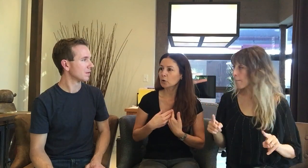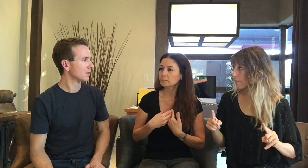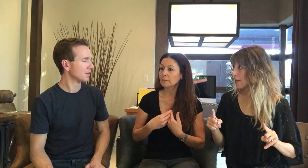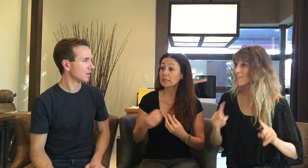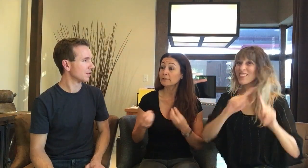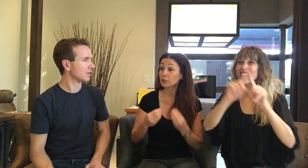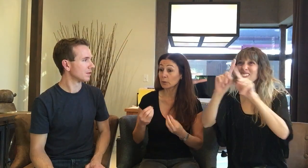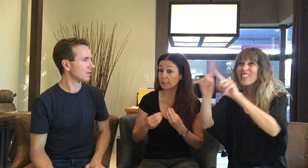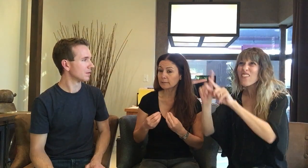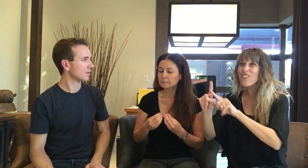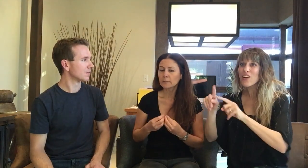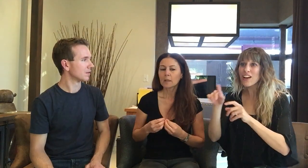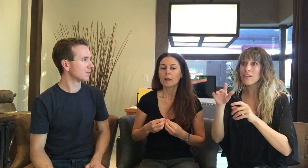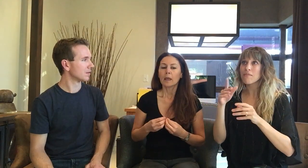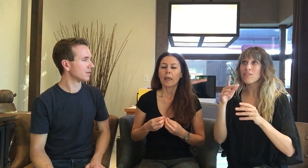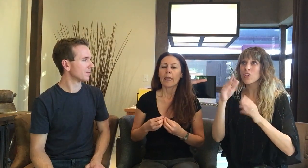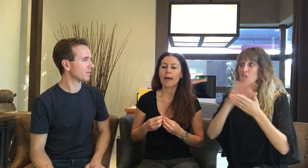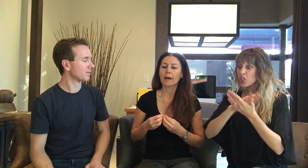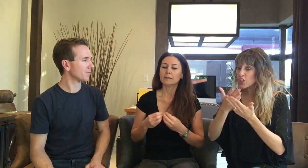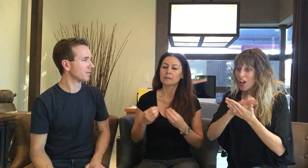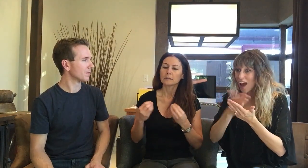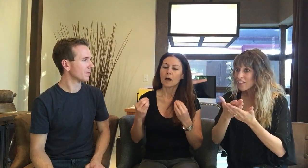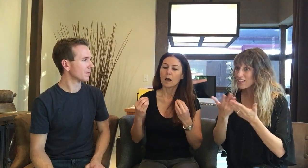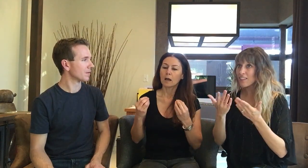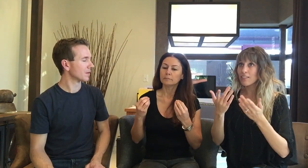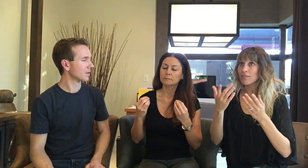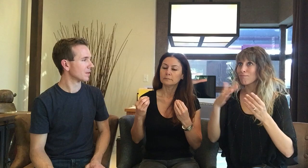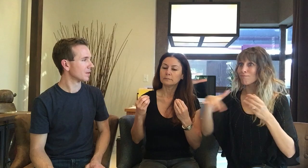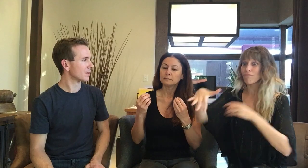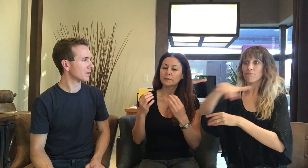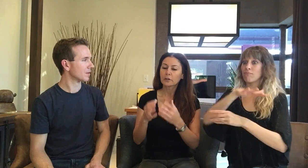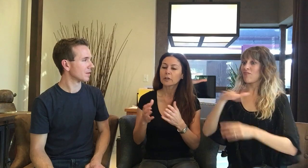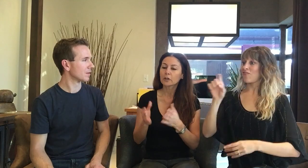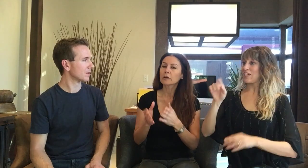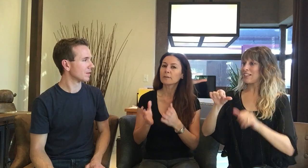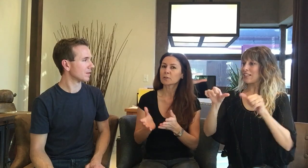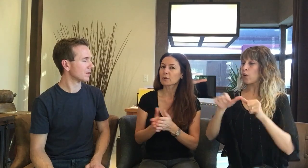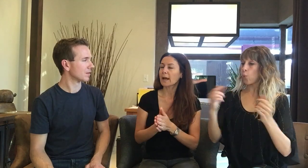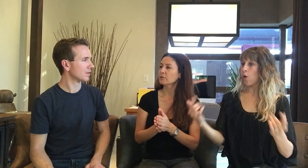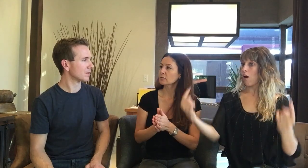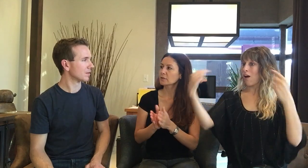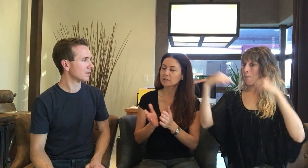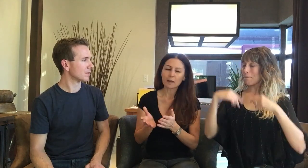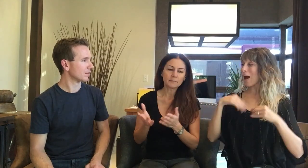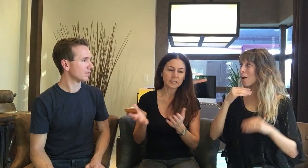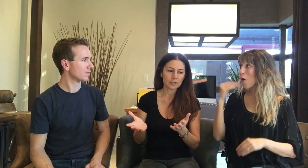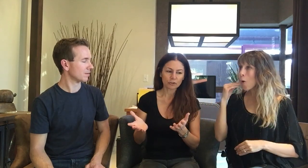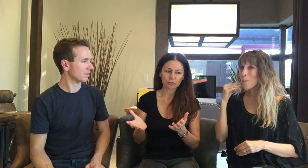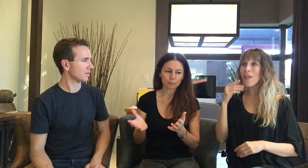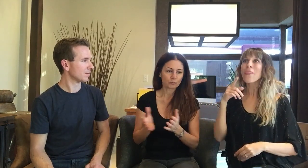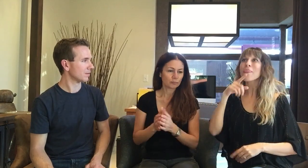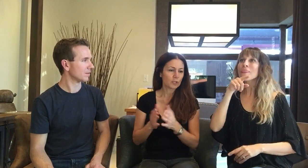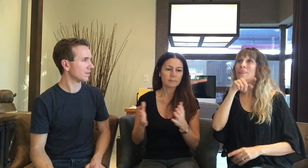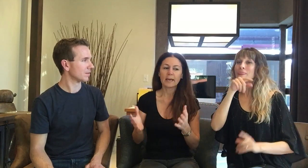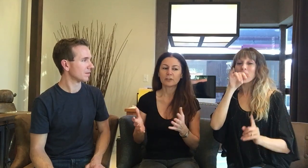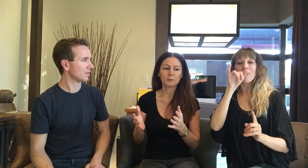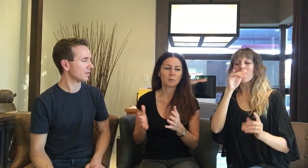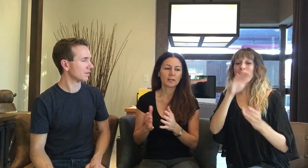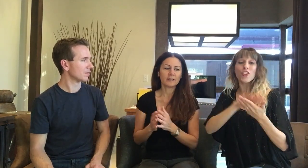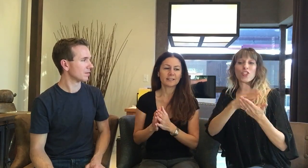home individually, and they're going to cook from scratch some dish. Doesn't matter to me what it is,